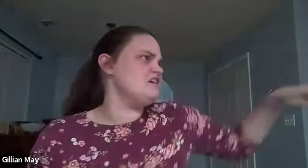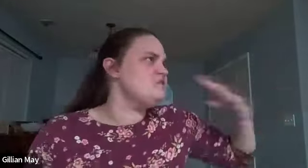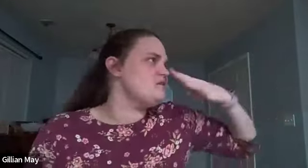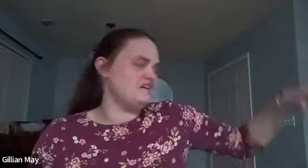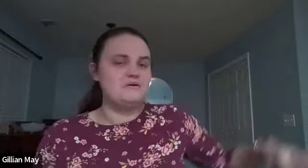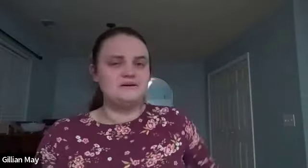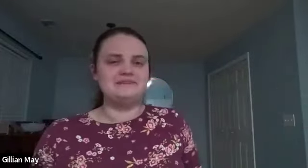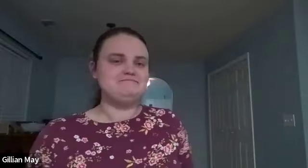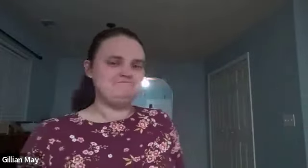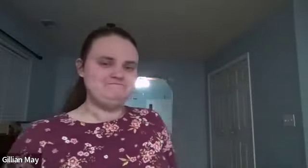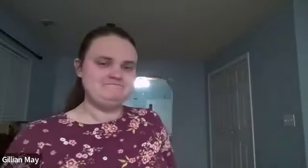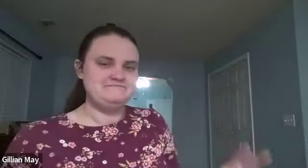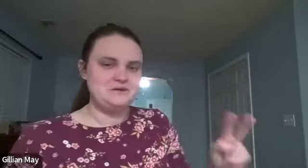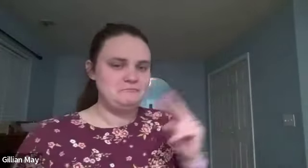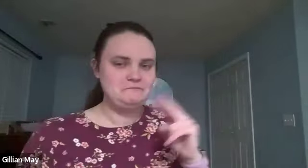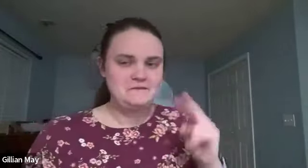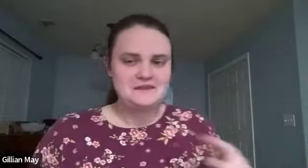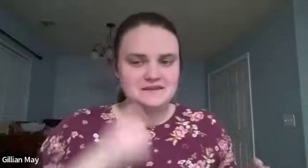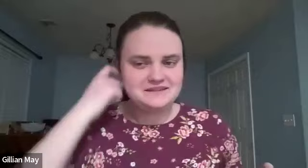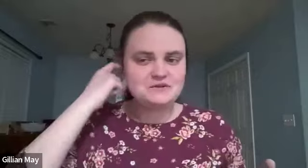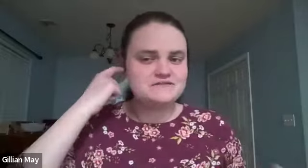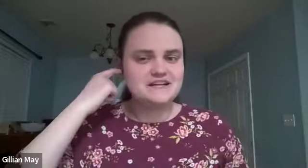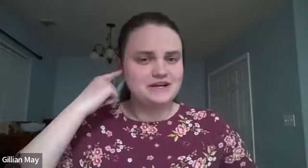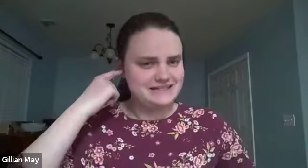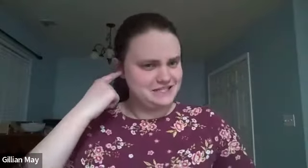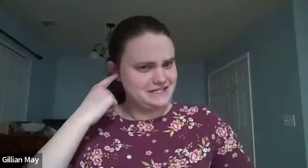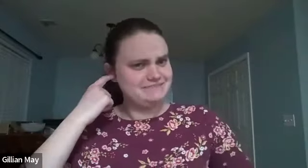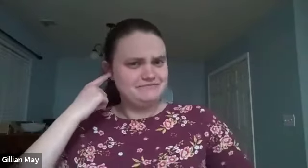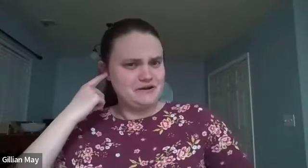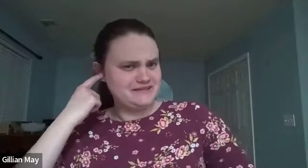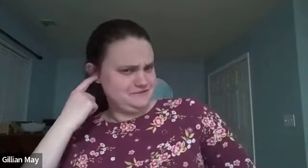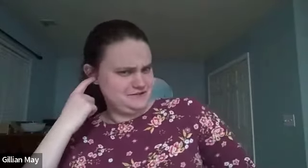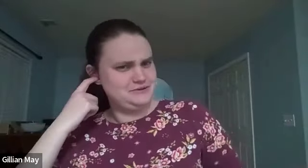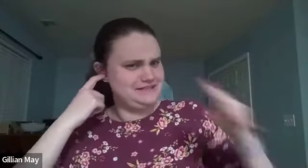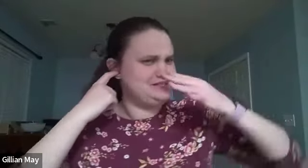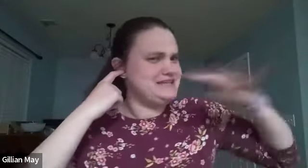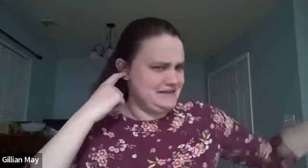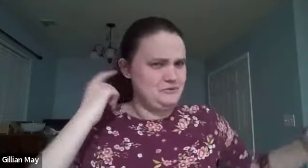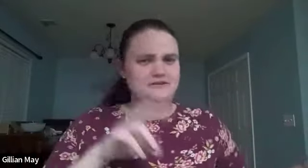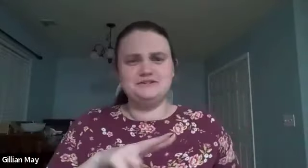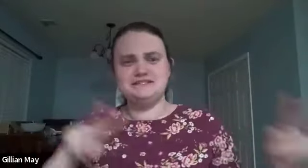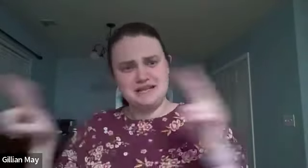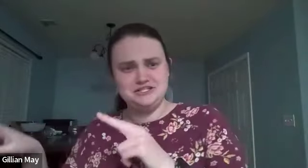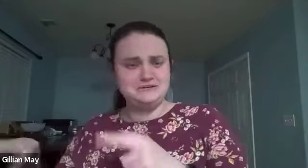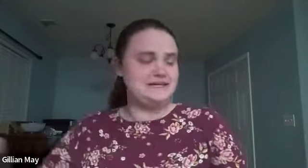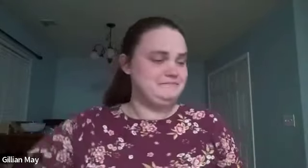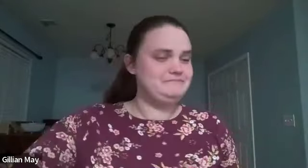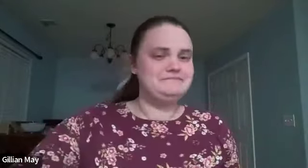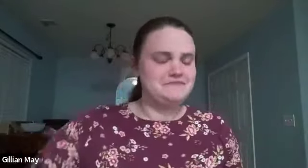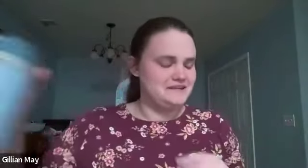ignore. And I'm like, no. It's always fun trying to teach kids what the difference between just saying the word versus actually doing it. It's